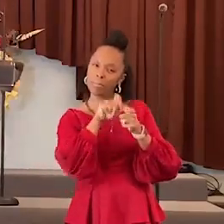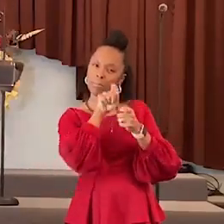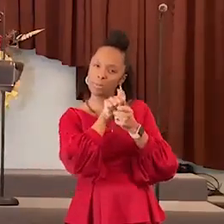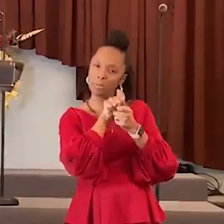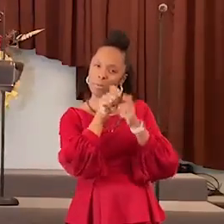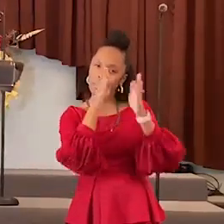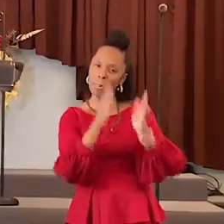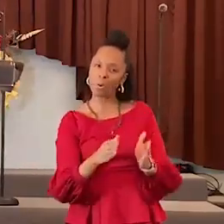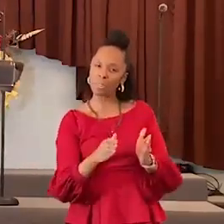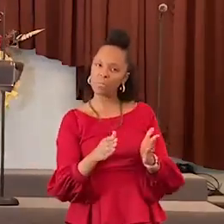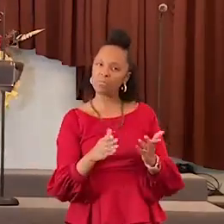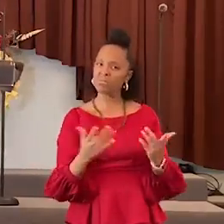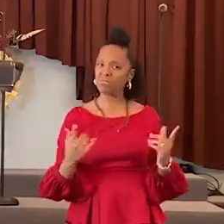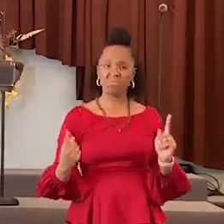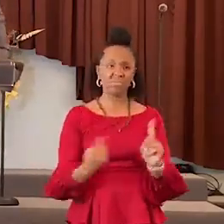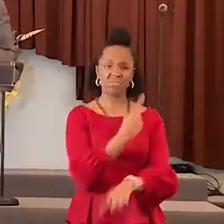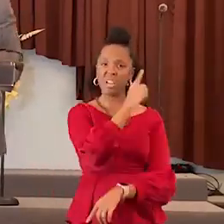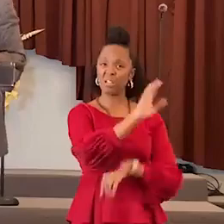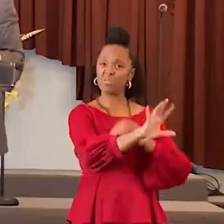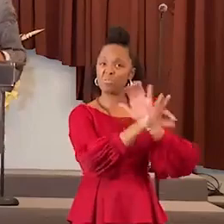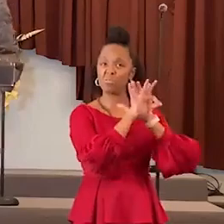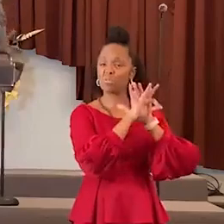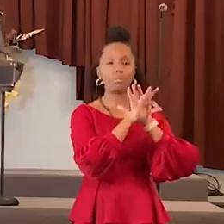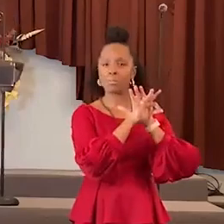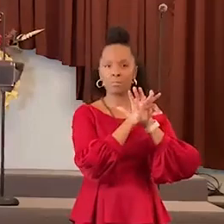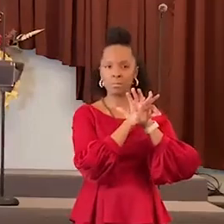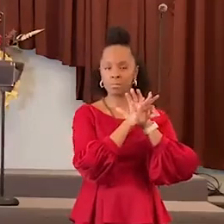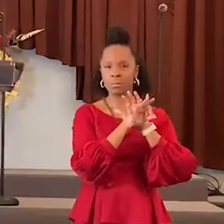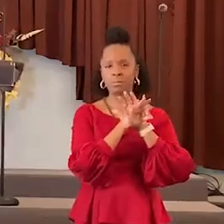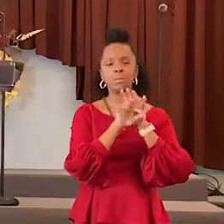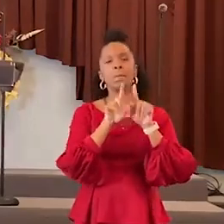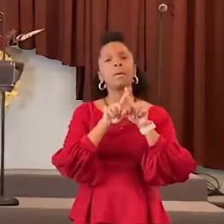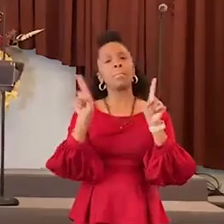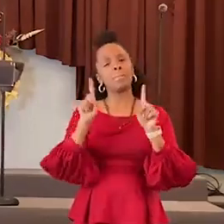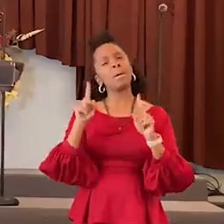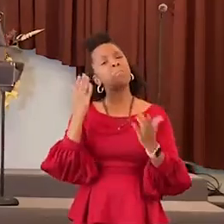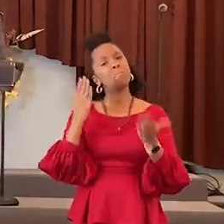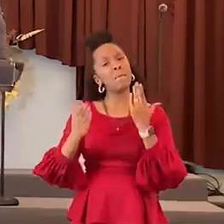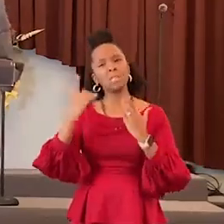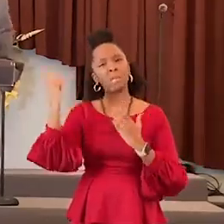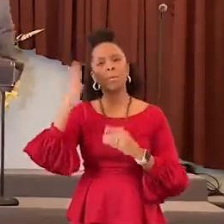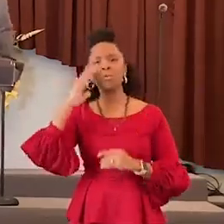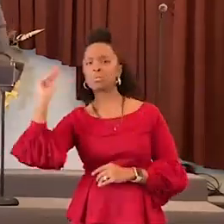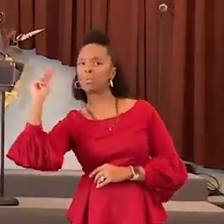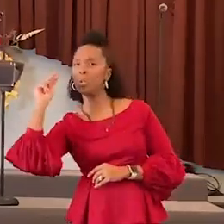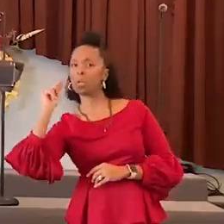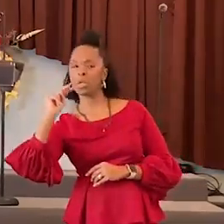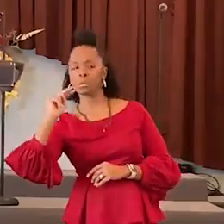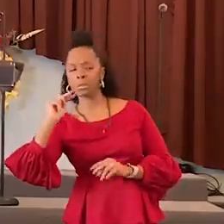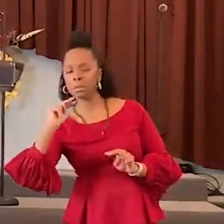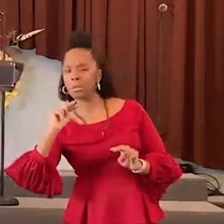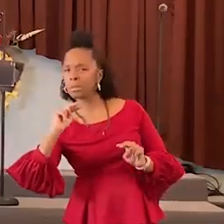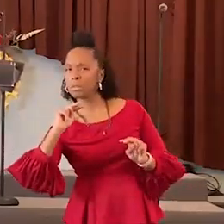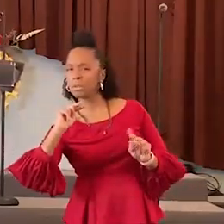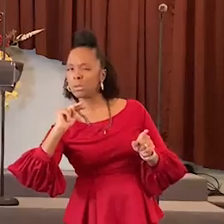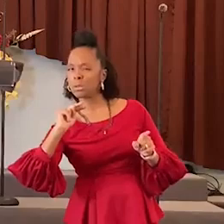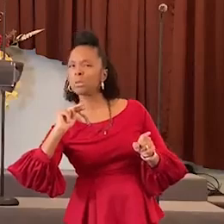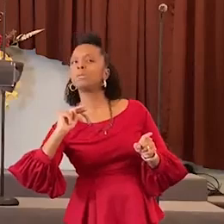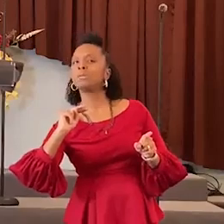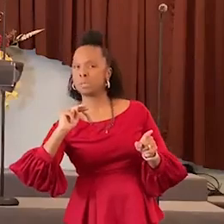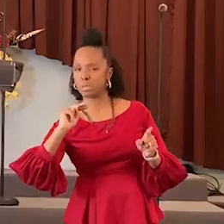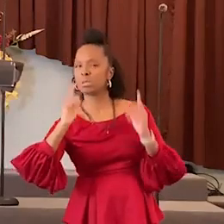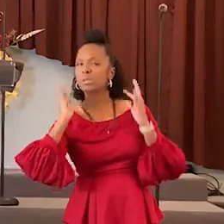randomly. He was studied, perhaps watched and observed. Chosen for this particular